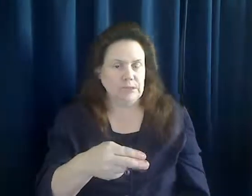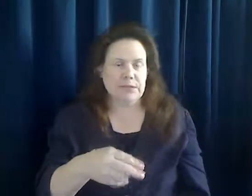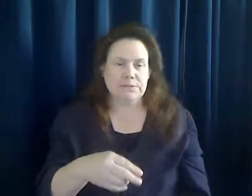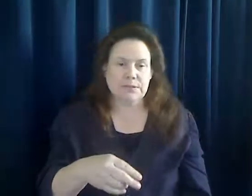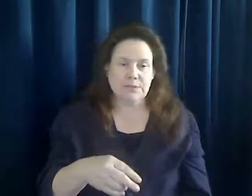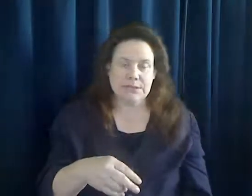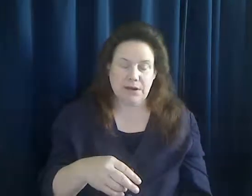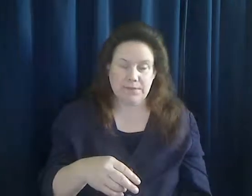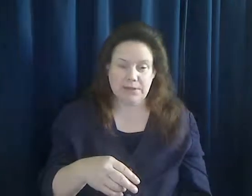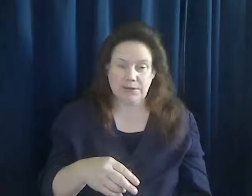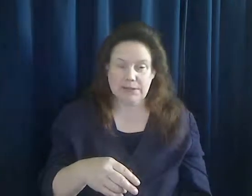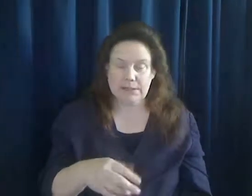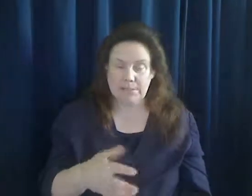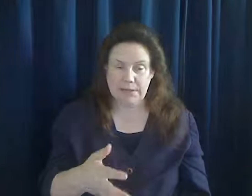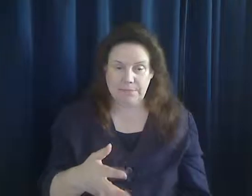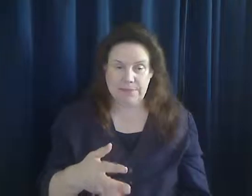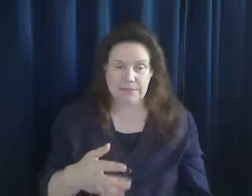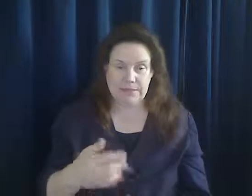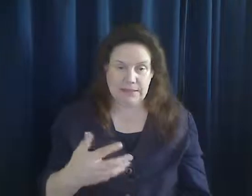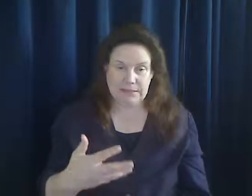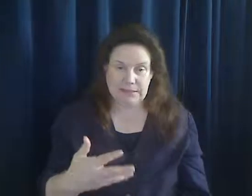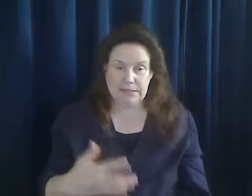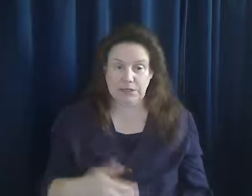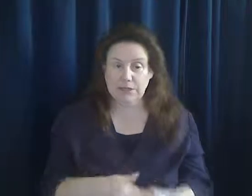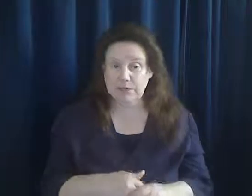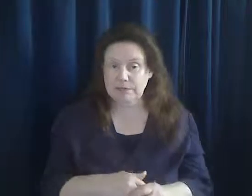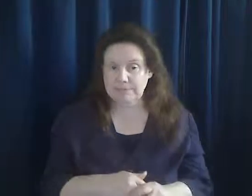if someone's hard of hearing, it may be that they can hear